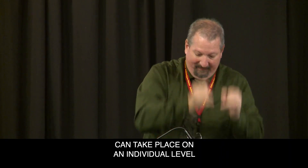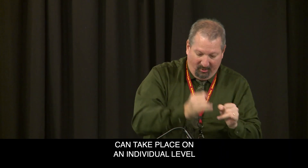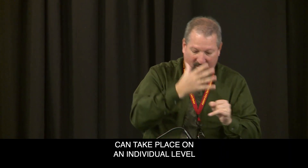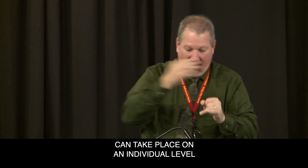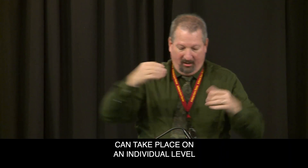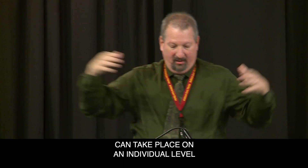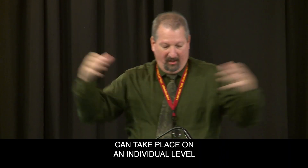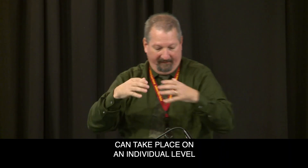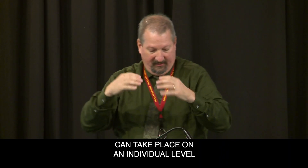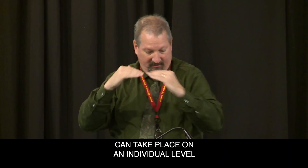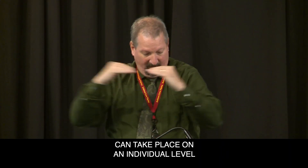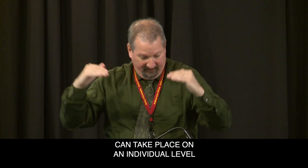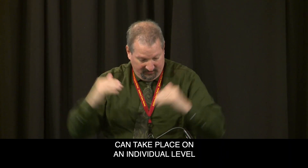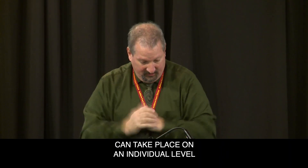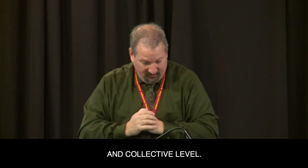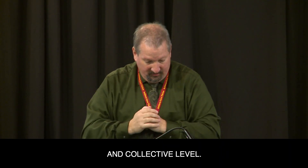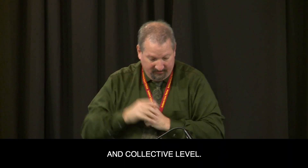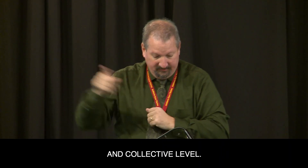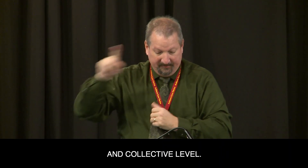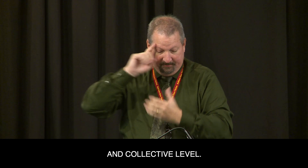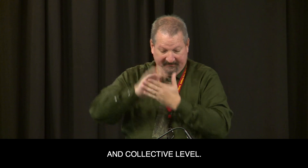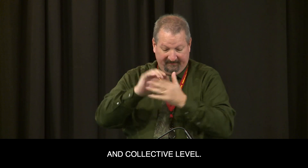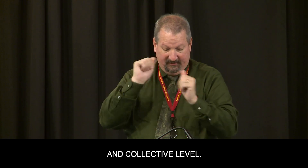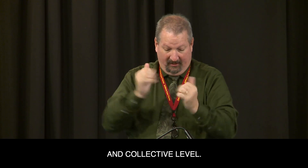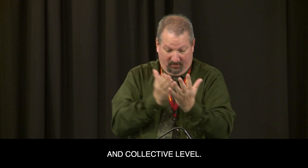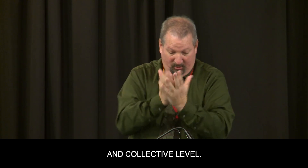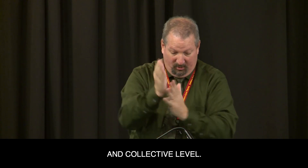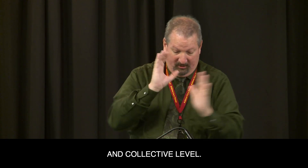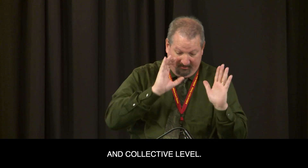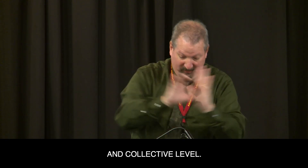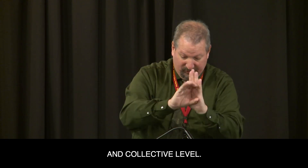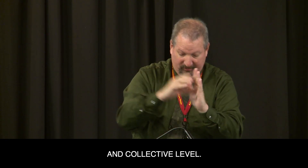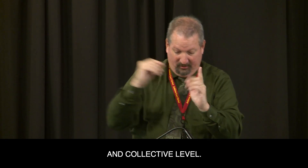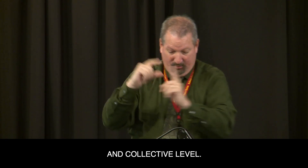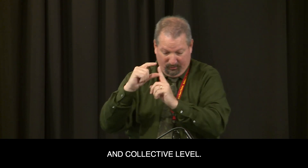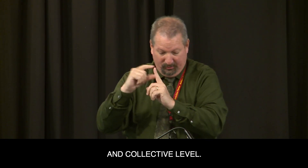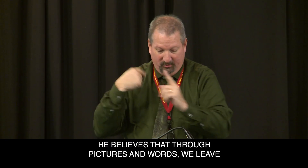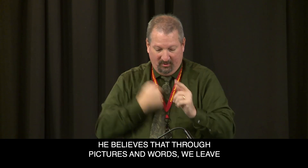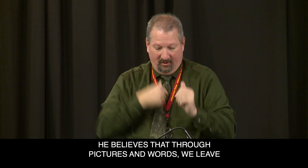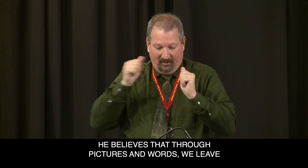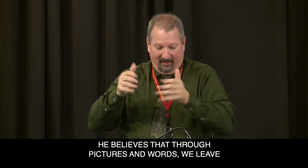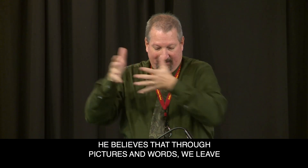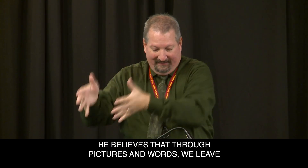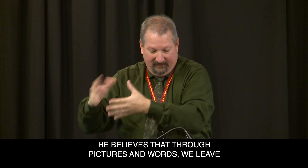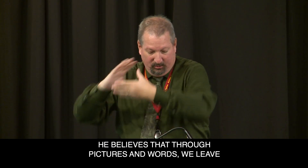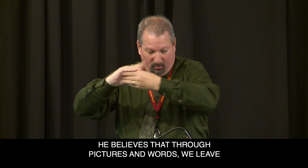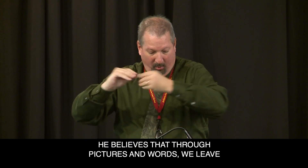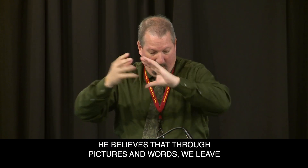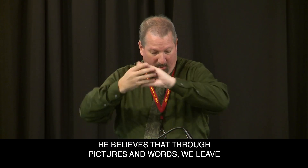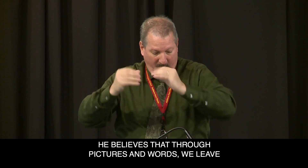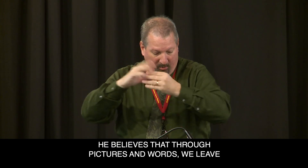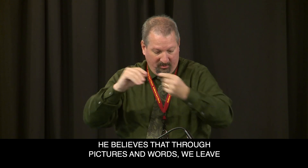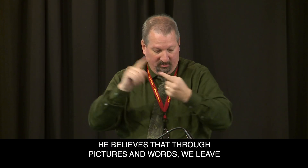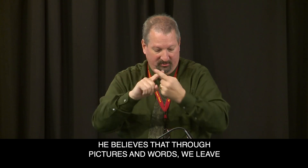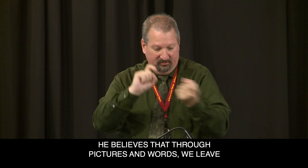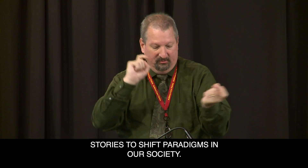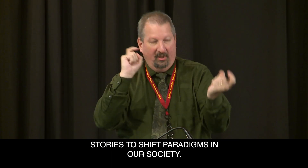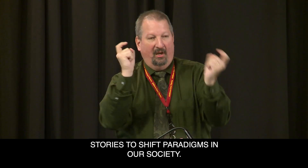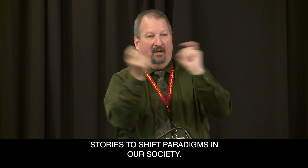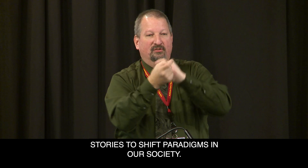an individual level and collective level. He believes that through pictures and words, we leave stories